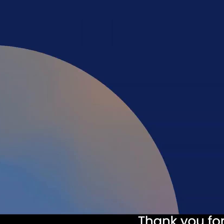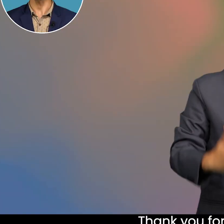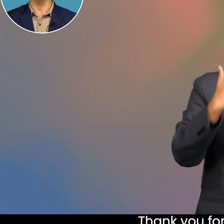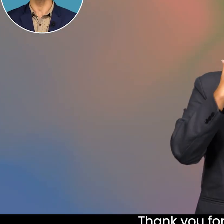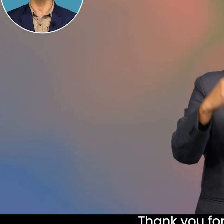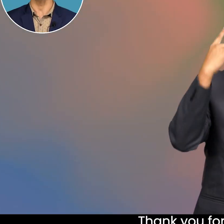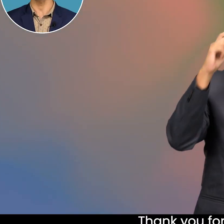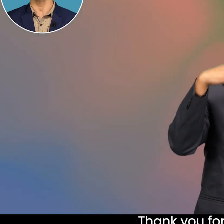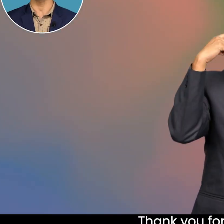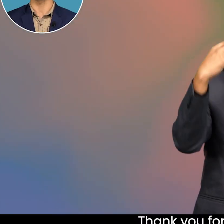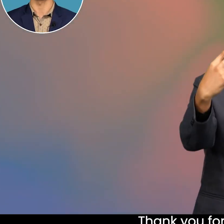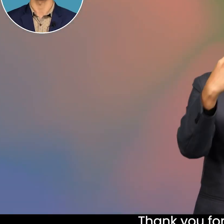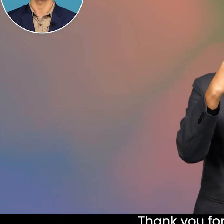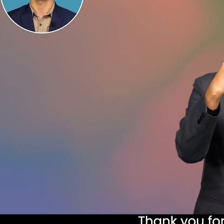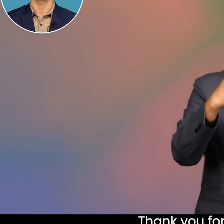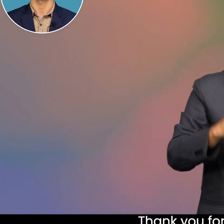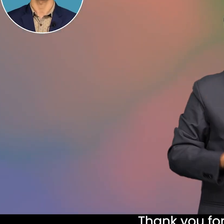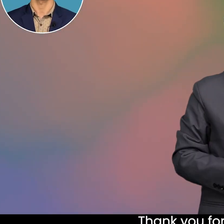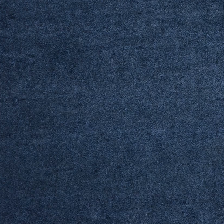Thank you for watching the video.